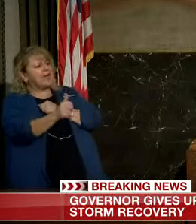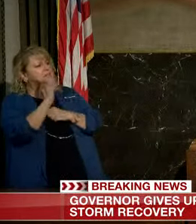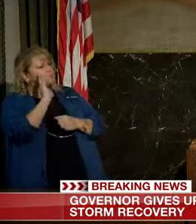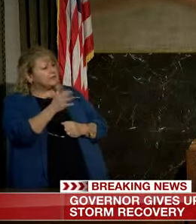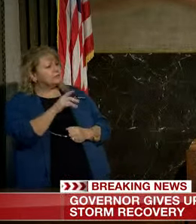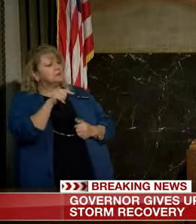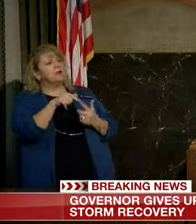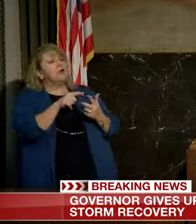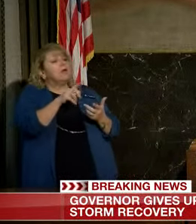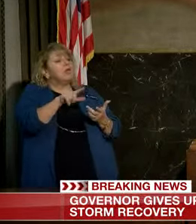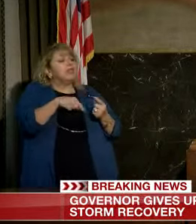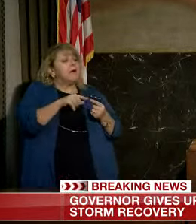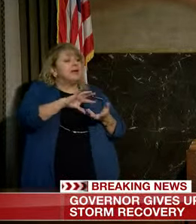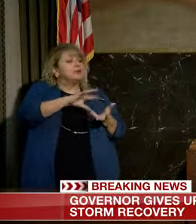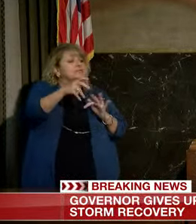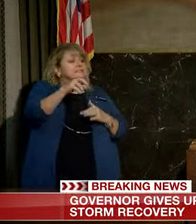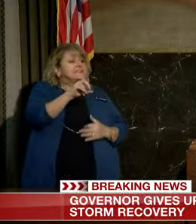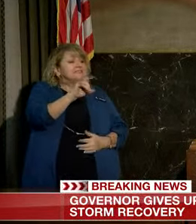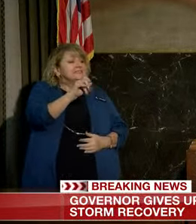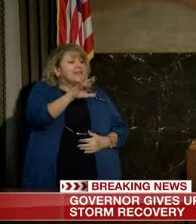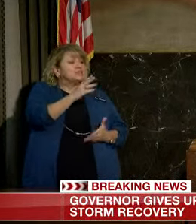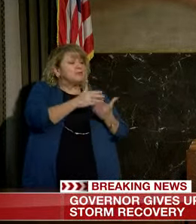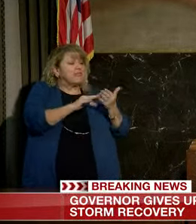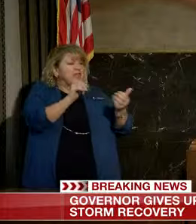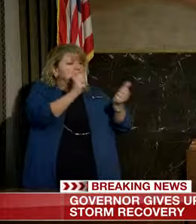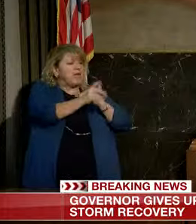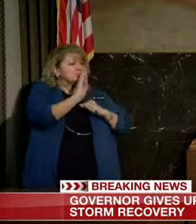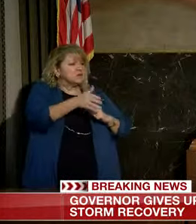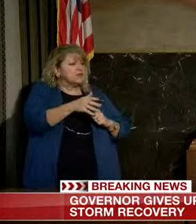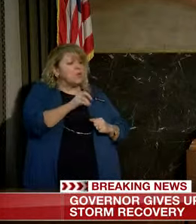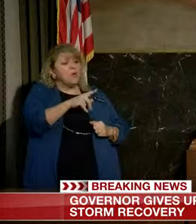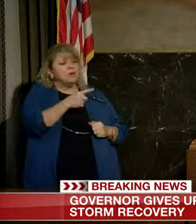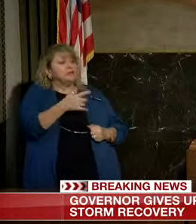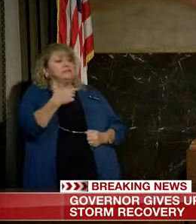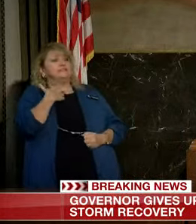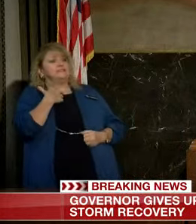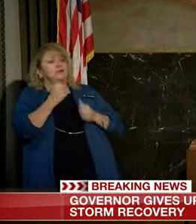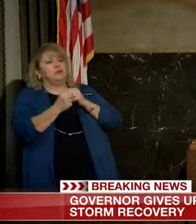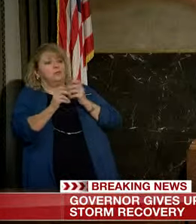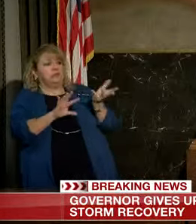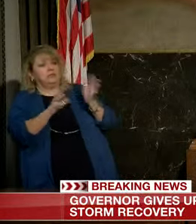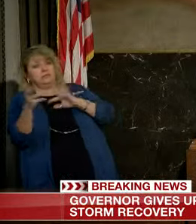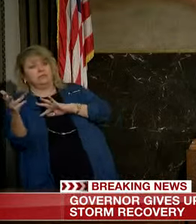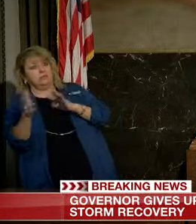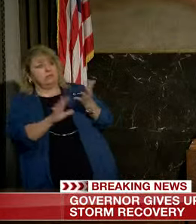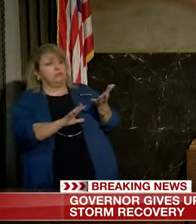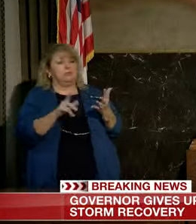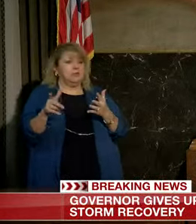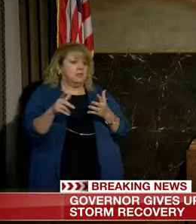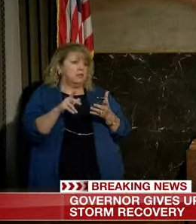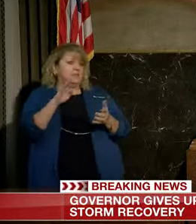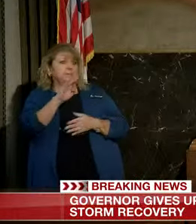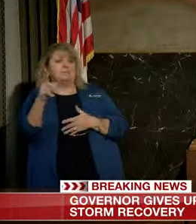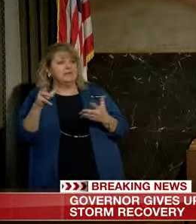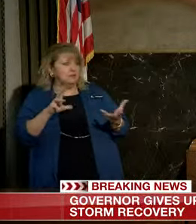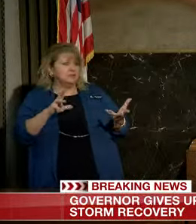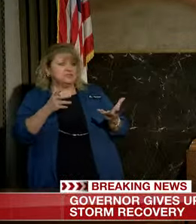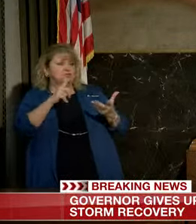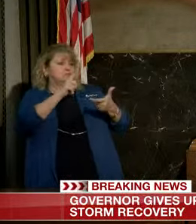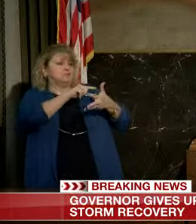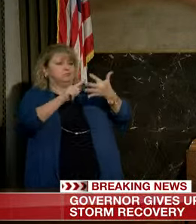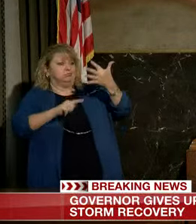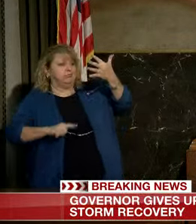they just say you're just caught in a whirlwind that doesn't have anything to do with disasters? Or well, yeah, and look,